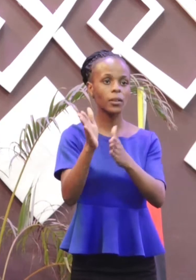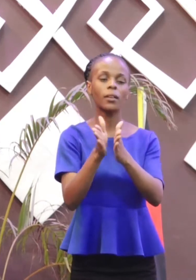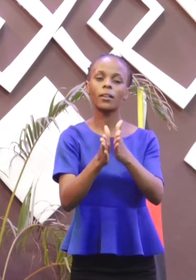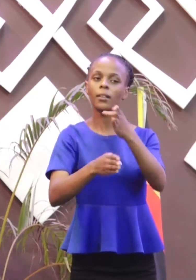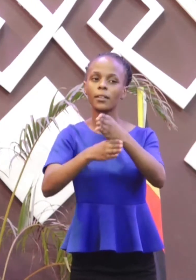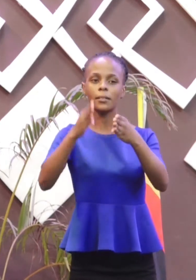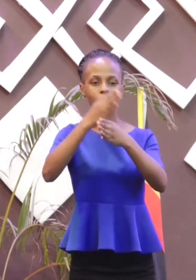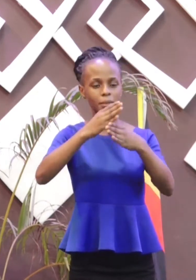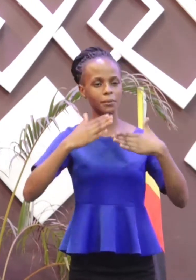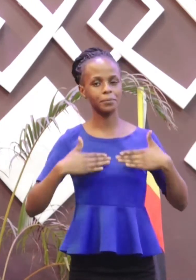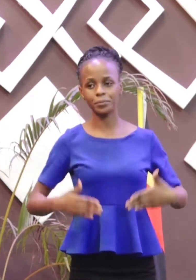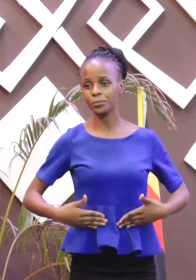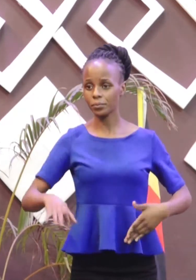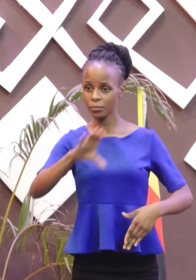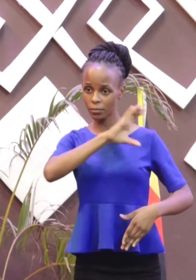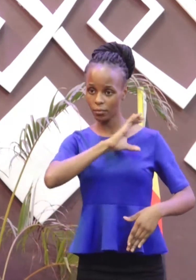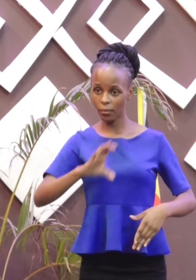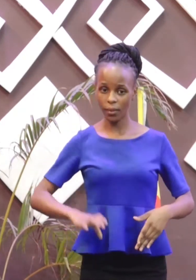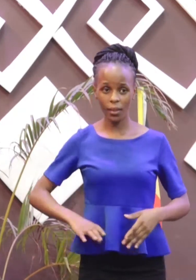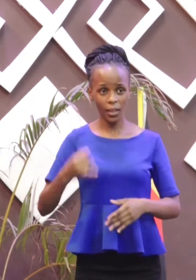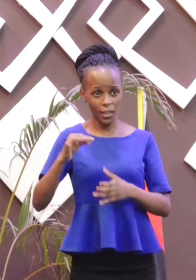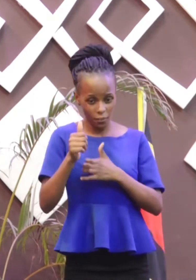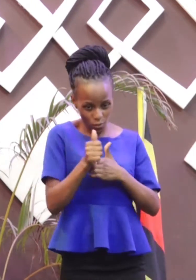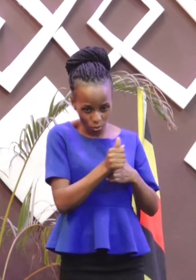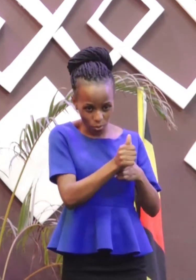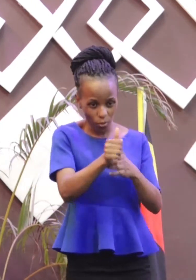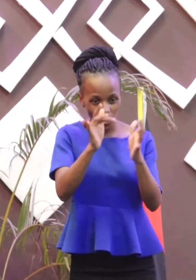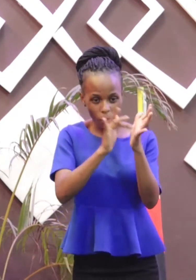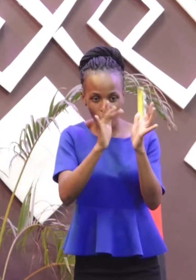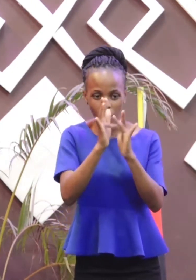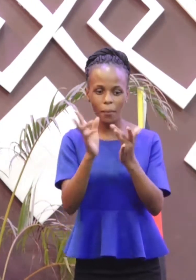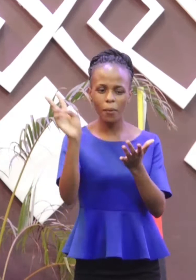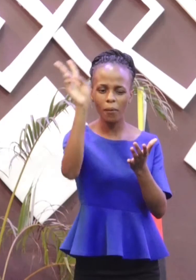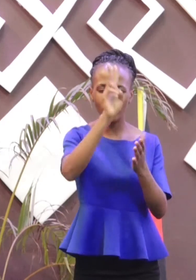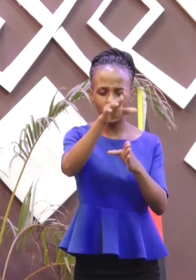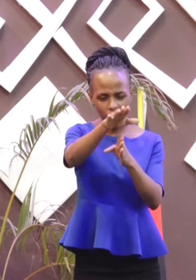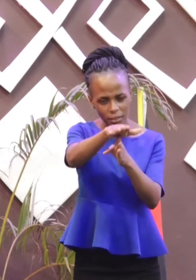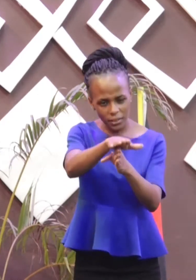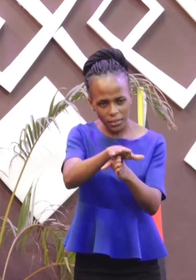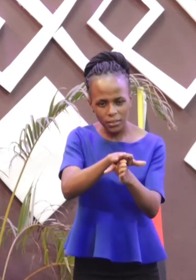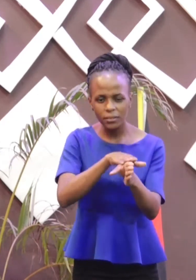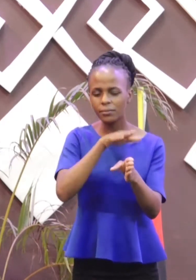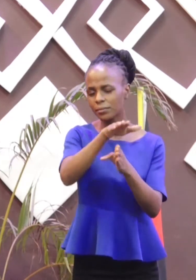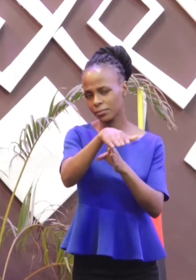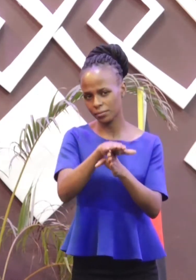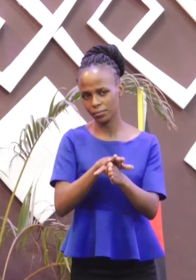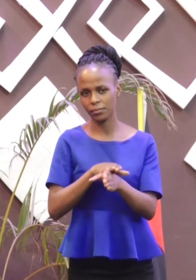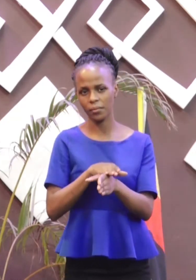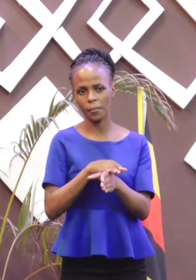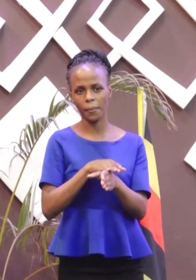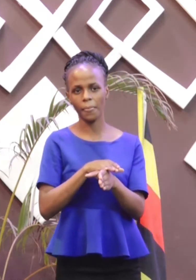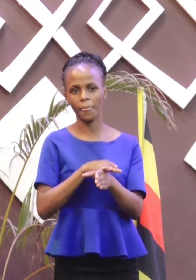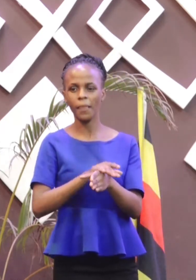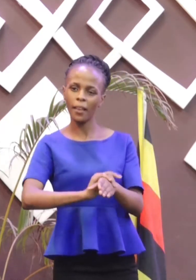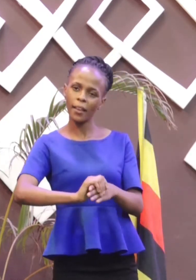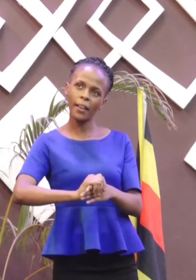Kristo. Okay, following these scriptures slowly, bwe tuba tugoberera ennyiriri zino mpola mpola, he